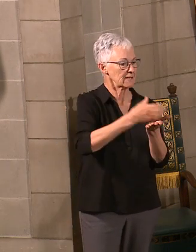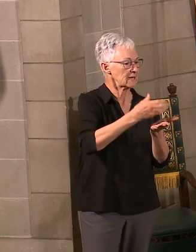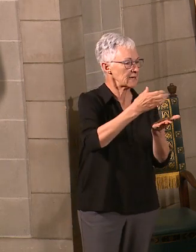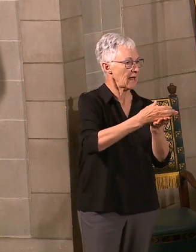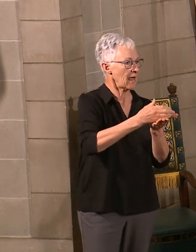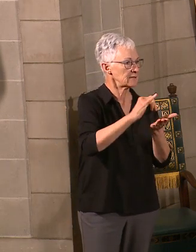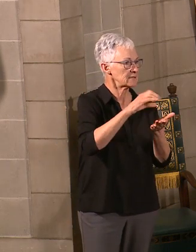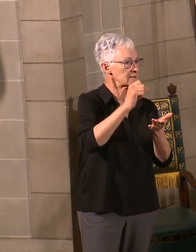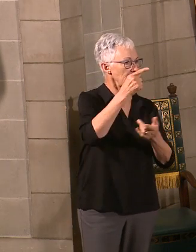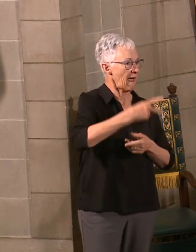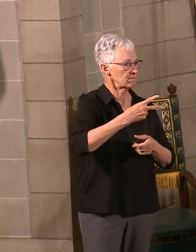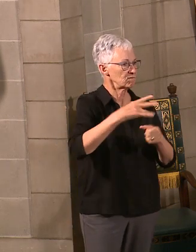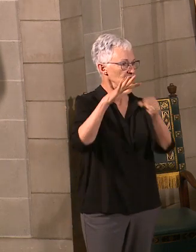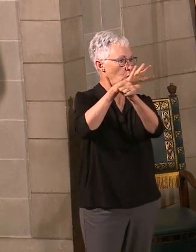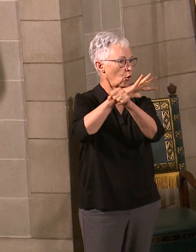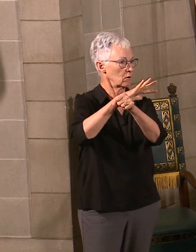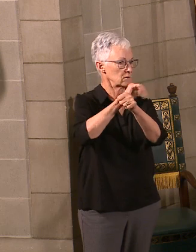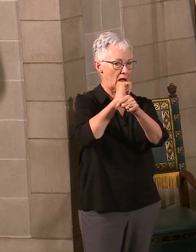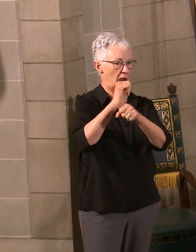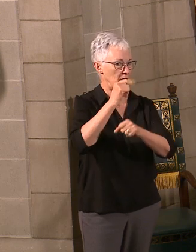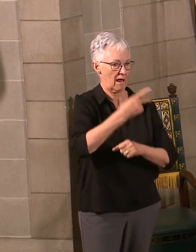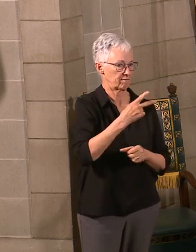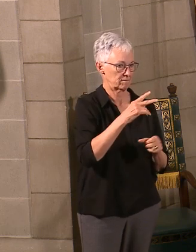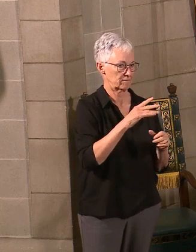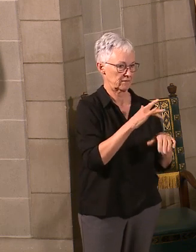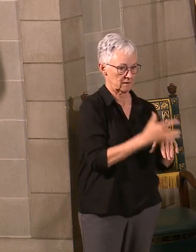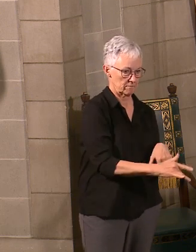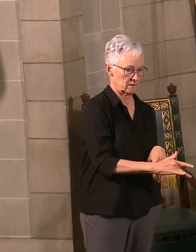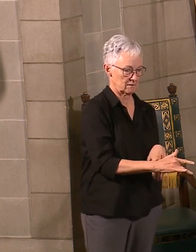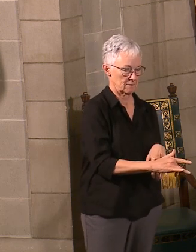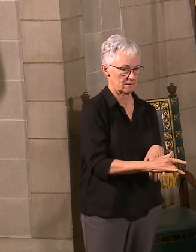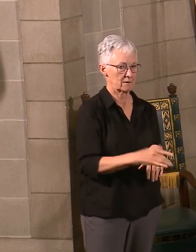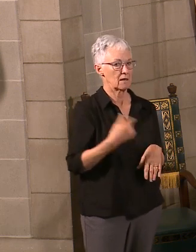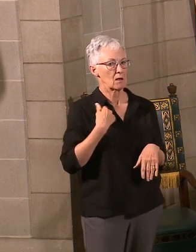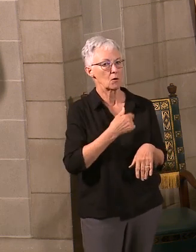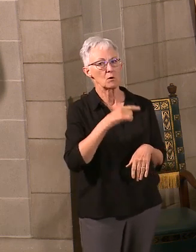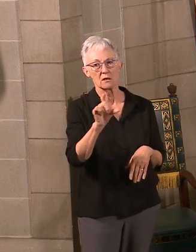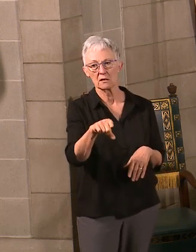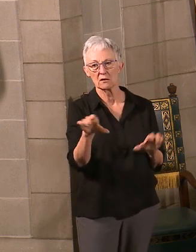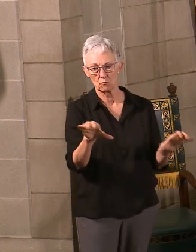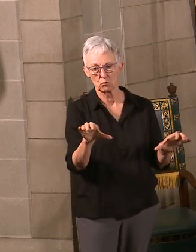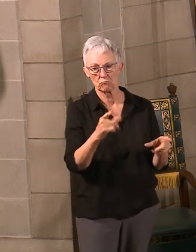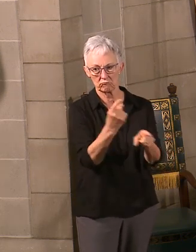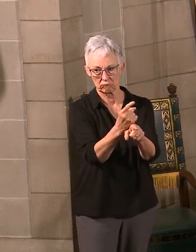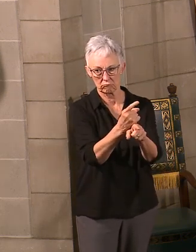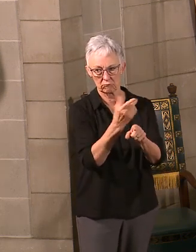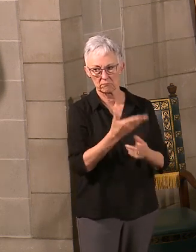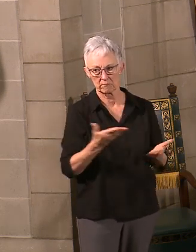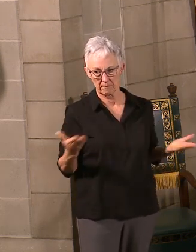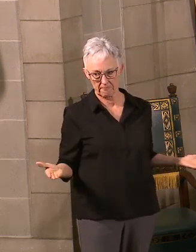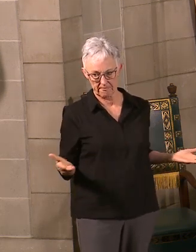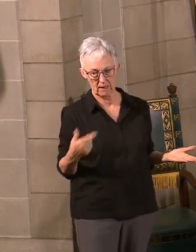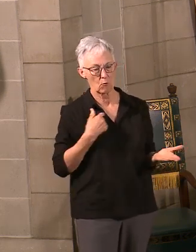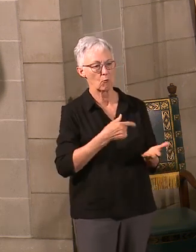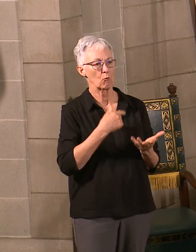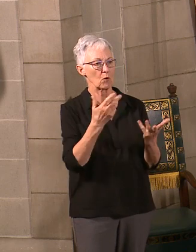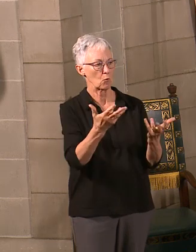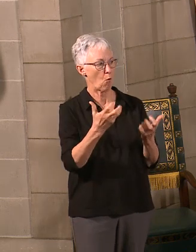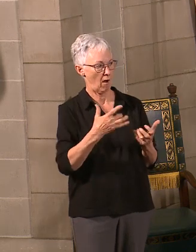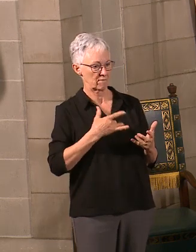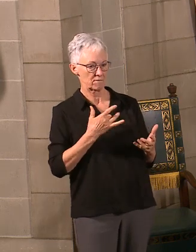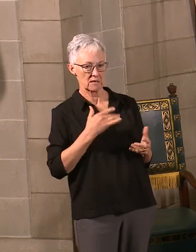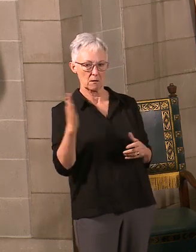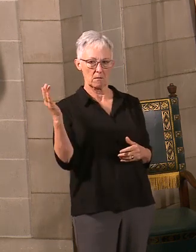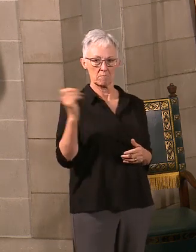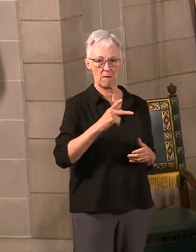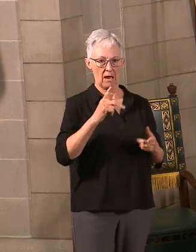good behavior, people doing the right things. I think people across our nation are trying to do the right things so that we can get back to some sense of normalcy. I